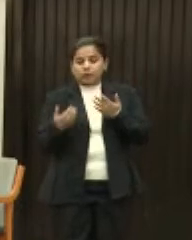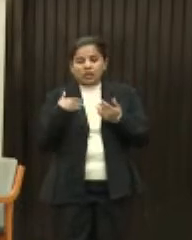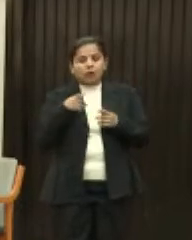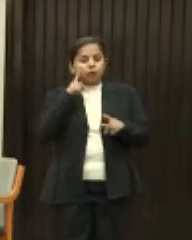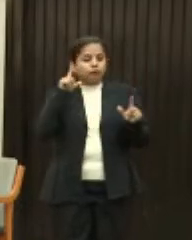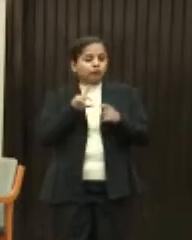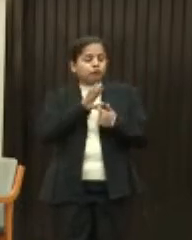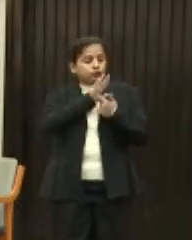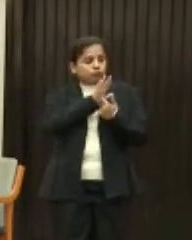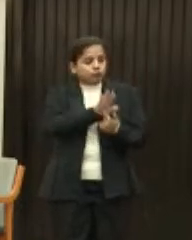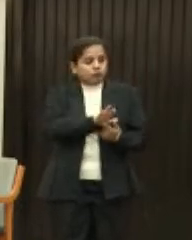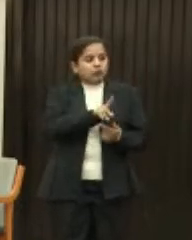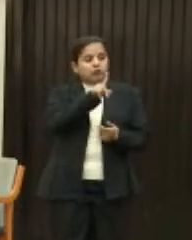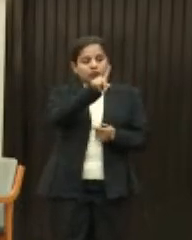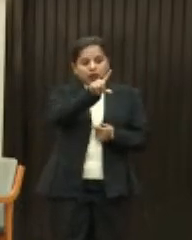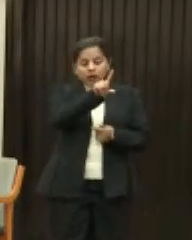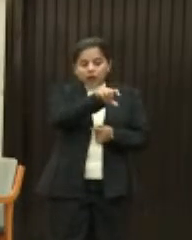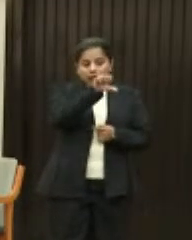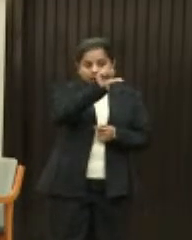from 950